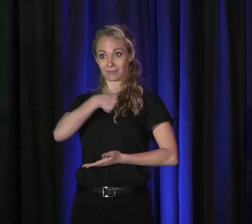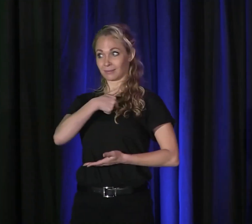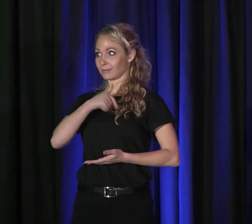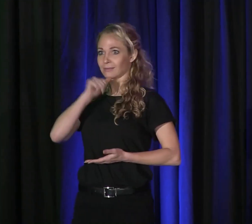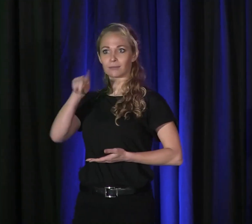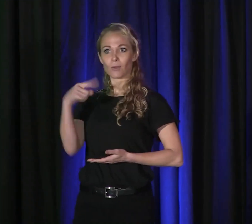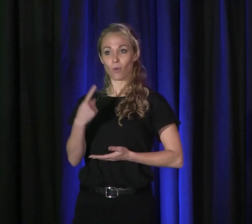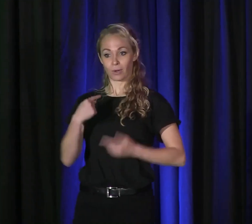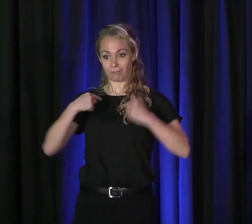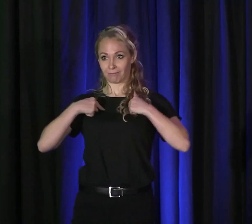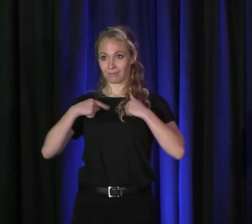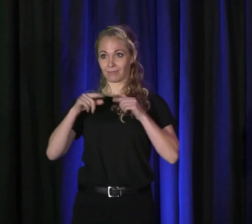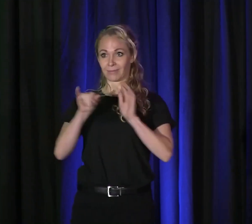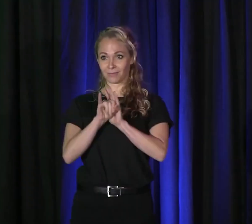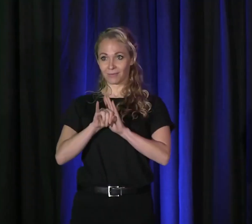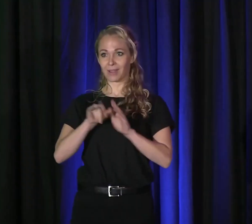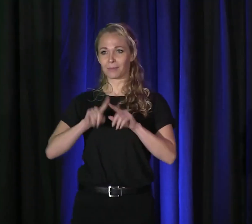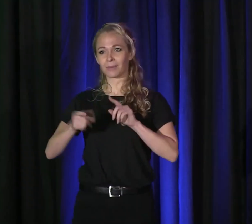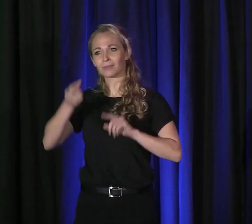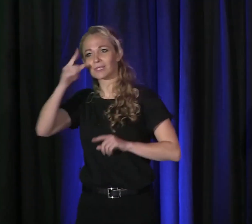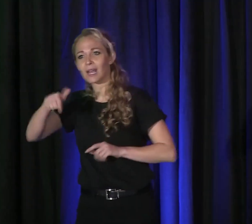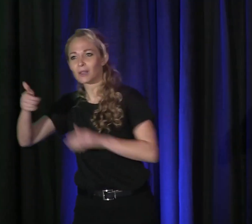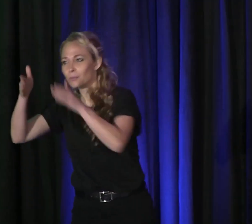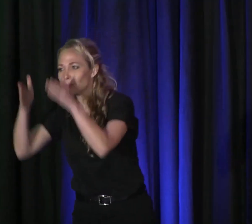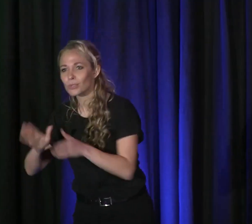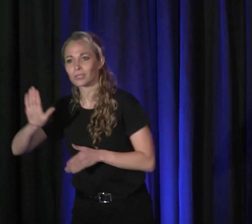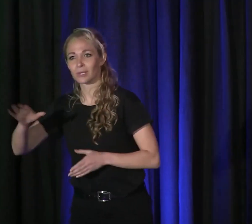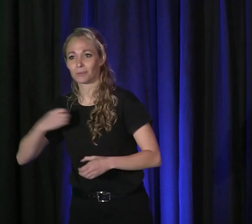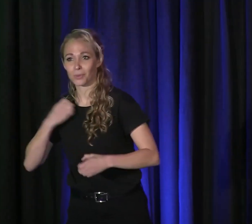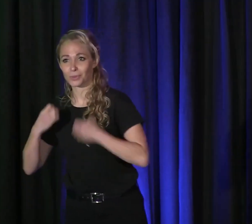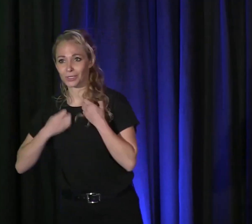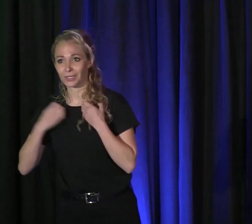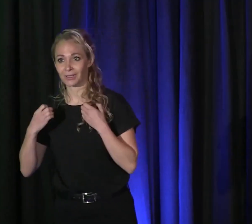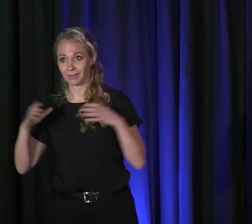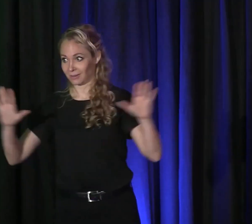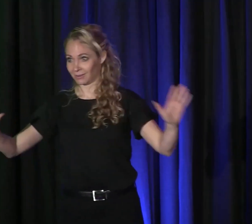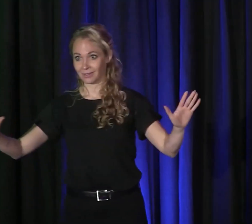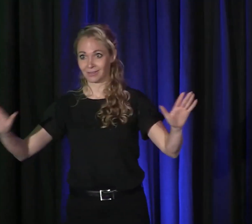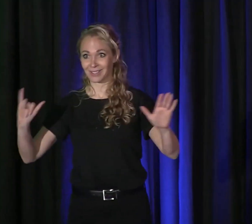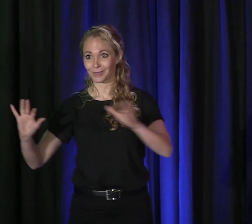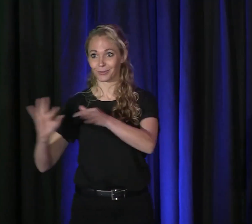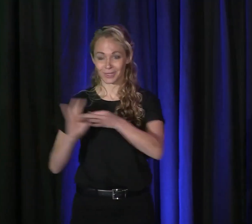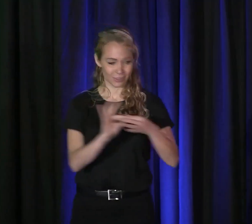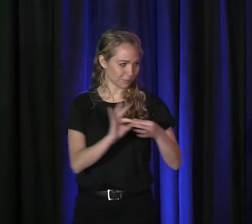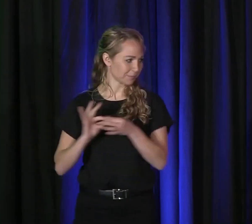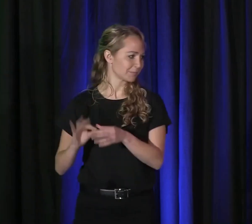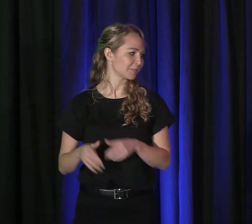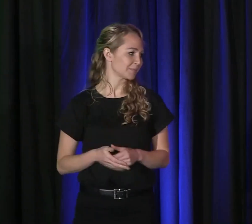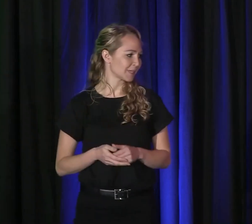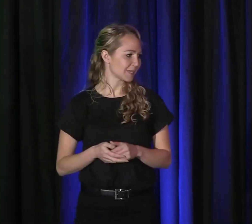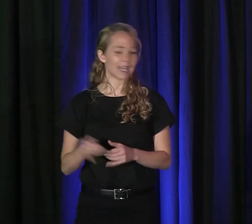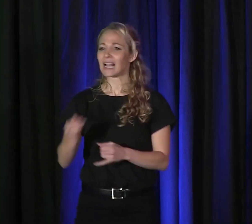experience. It doesn't only help us, but it helps us to identify others' emotions while we're